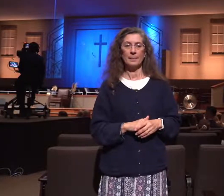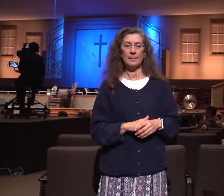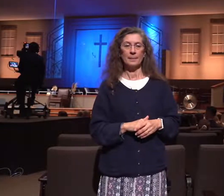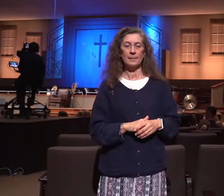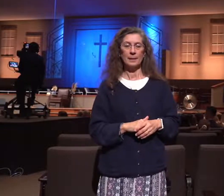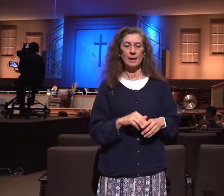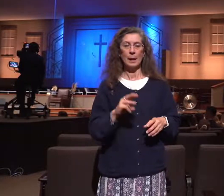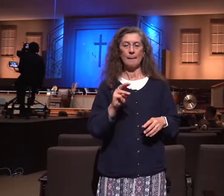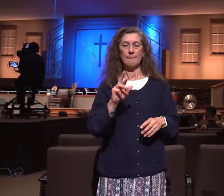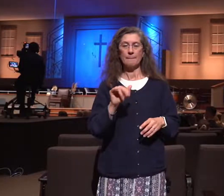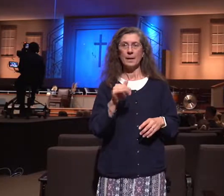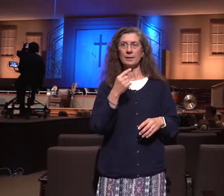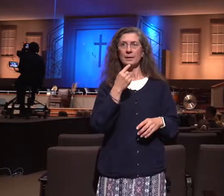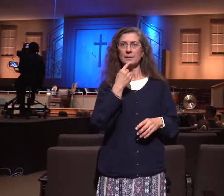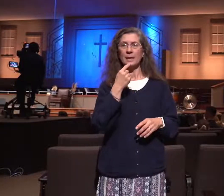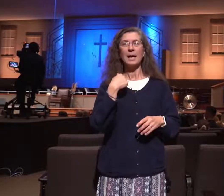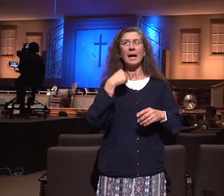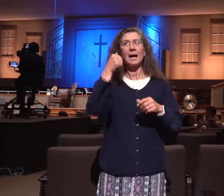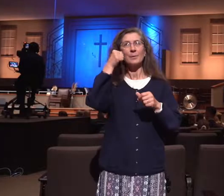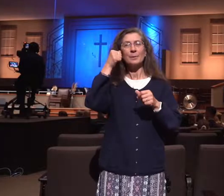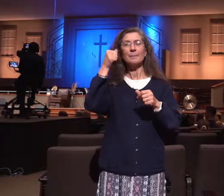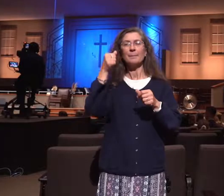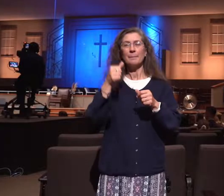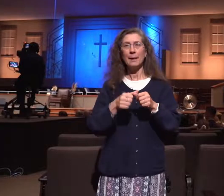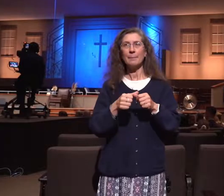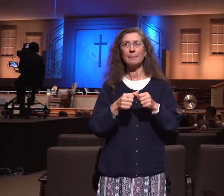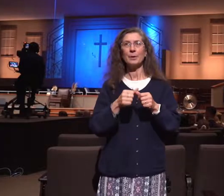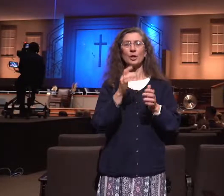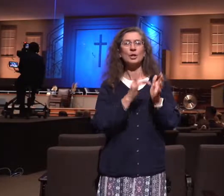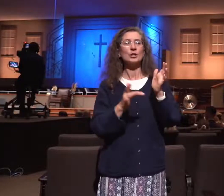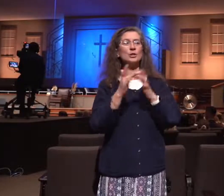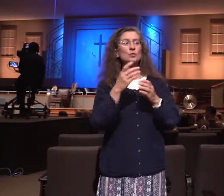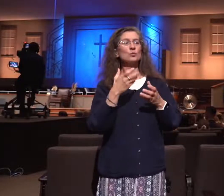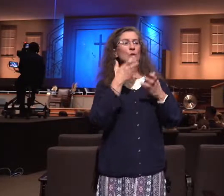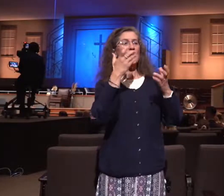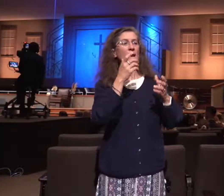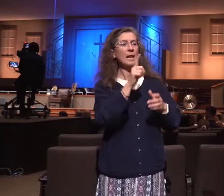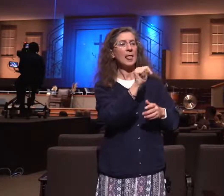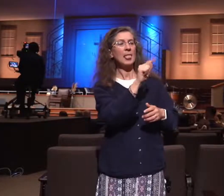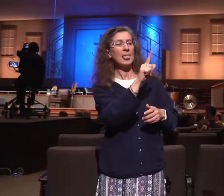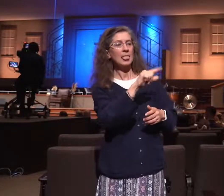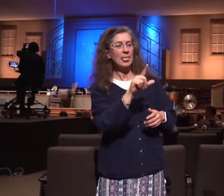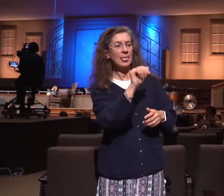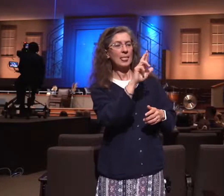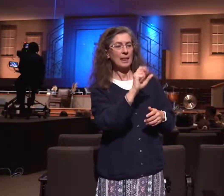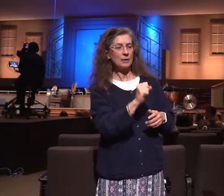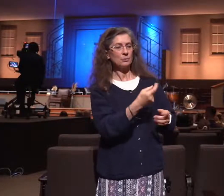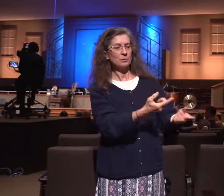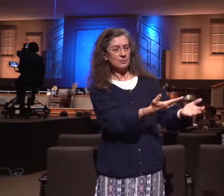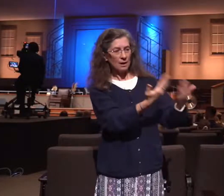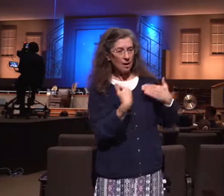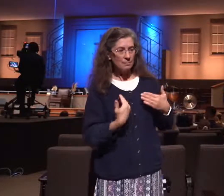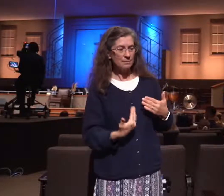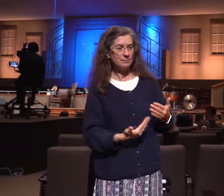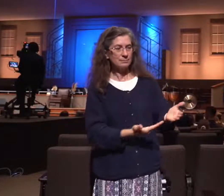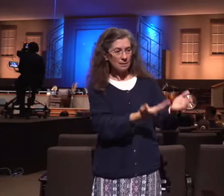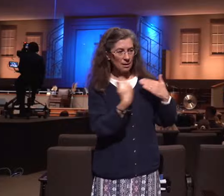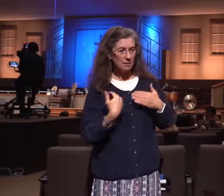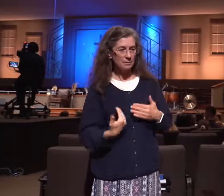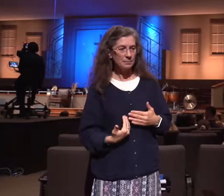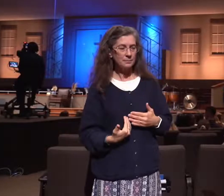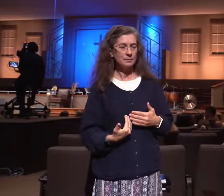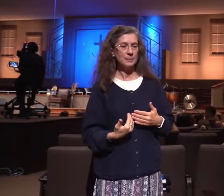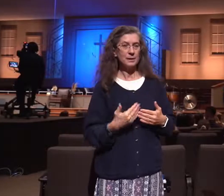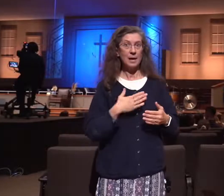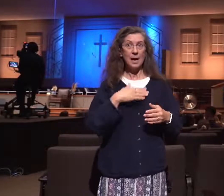And then Mary said, and I remember him crying out, Lazarus, come forth. And